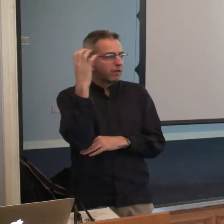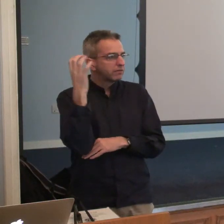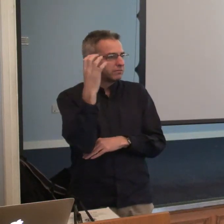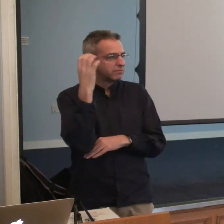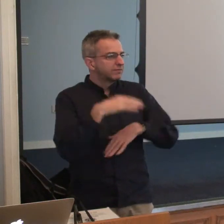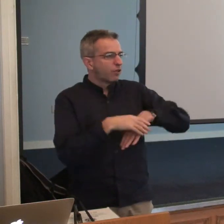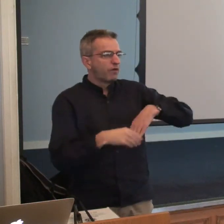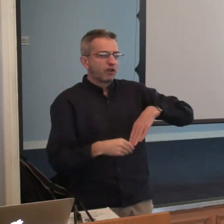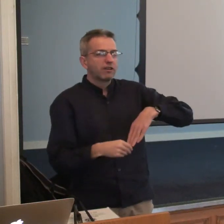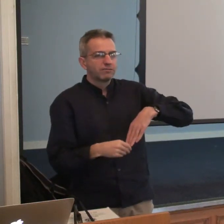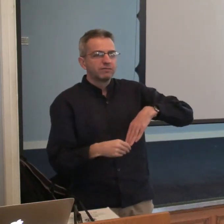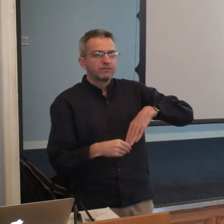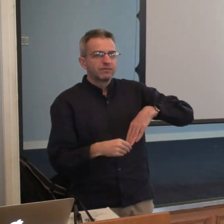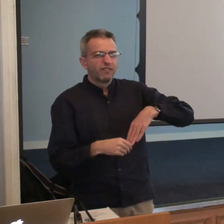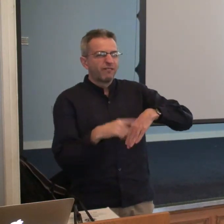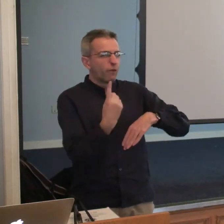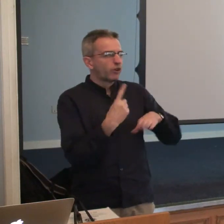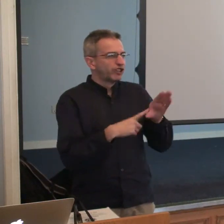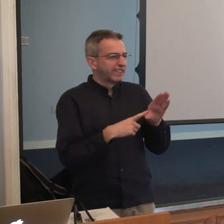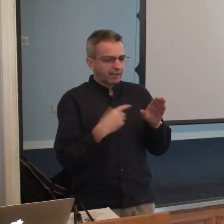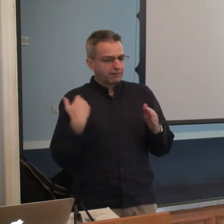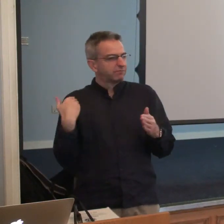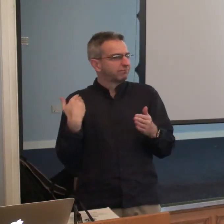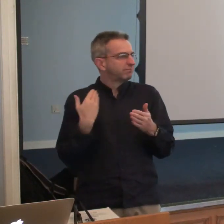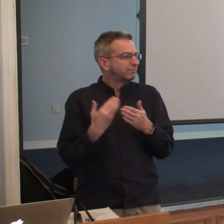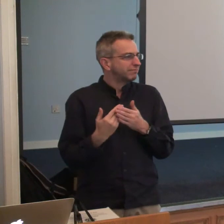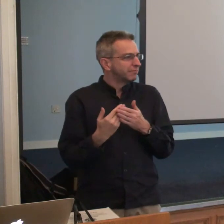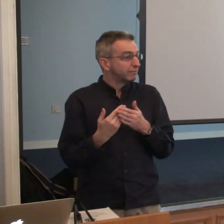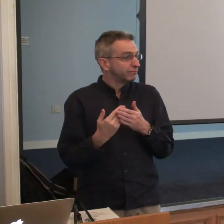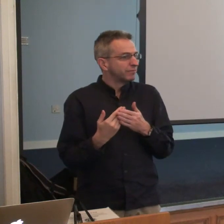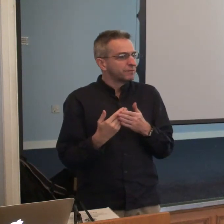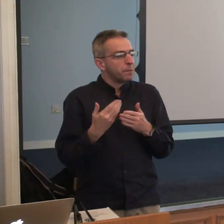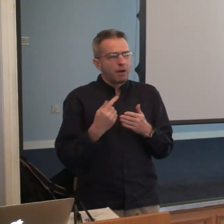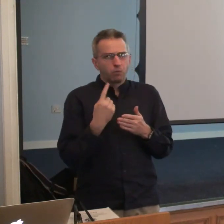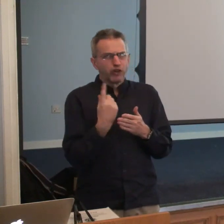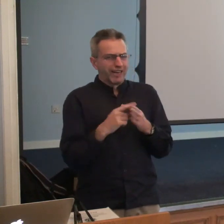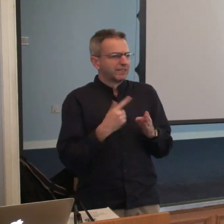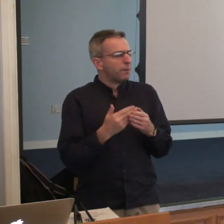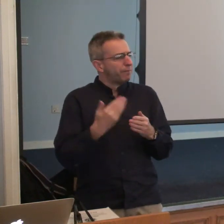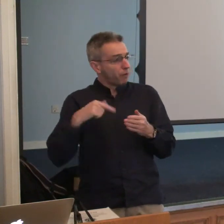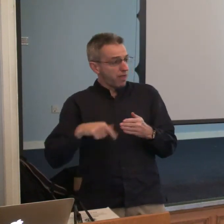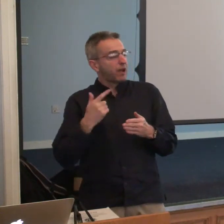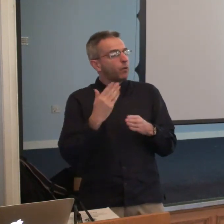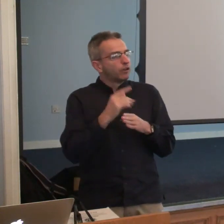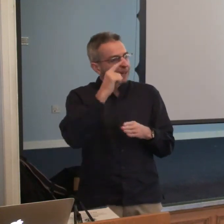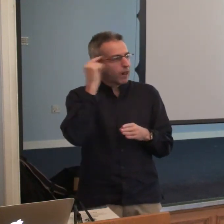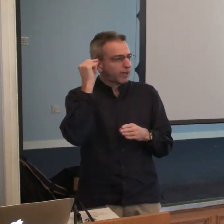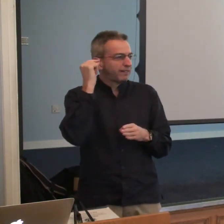I've been living in Colombia, in South America, for the past year. Yes. And before